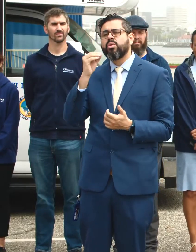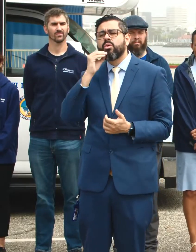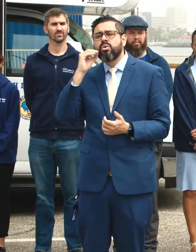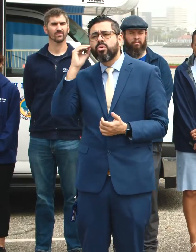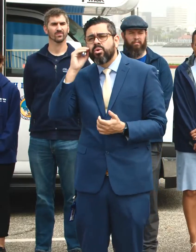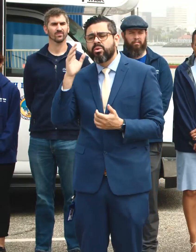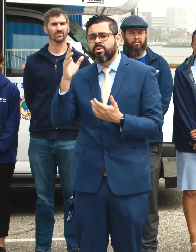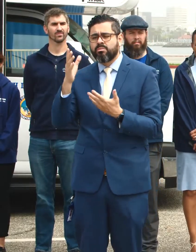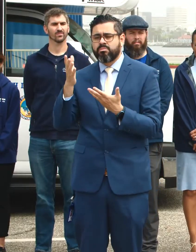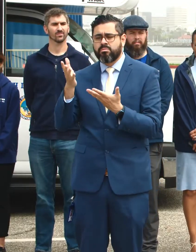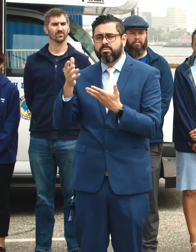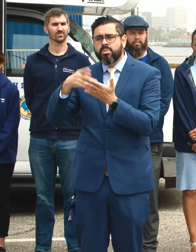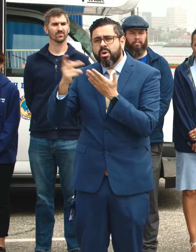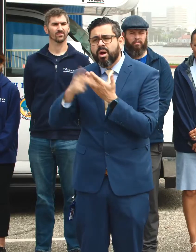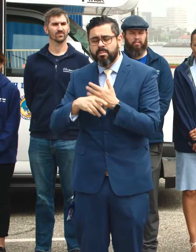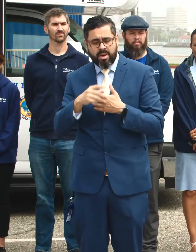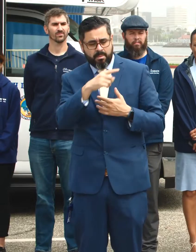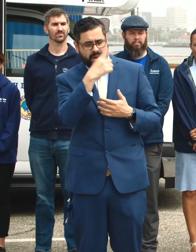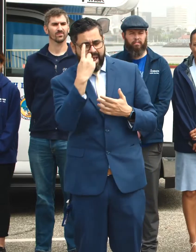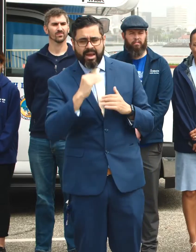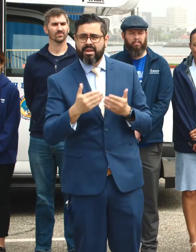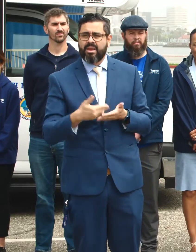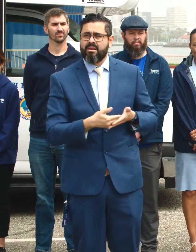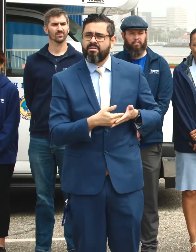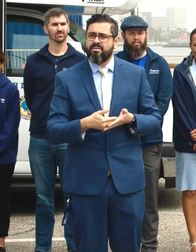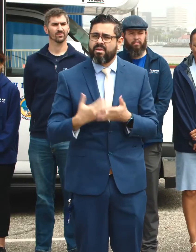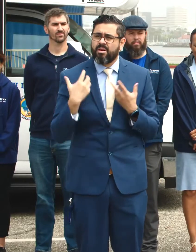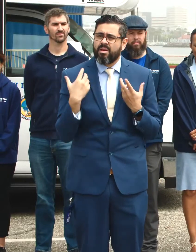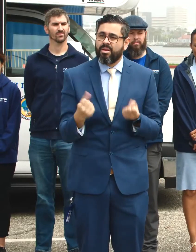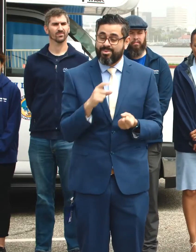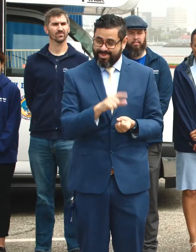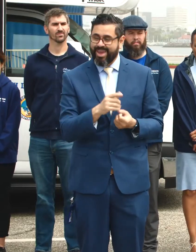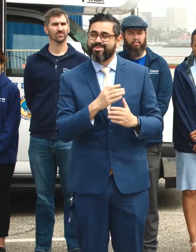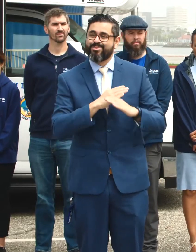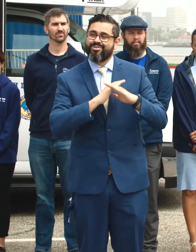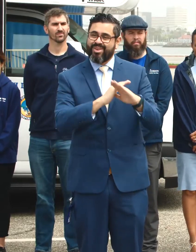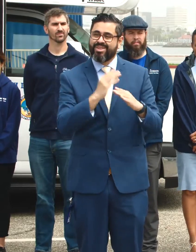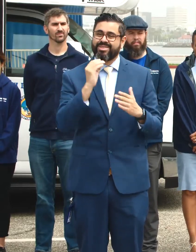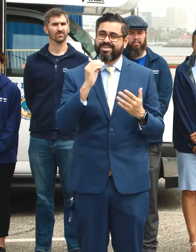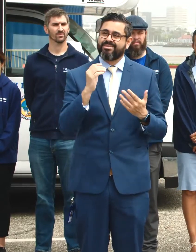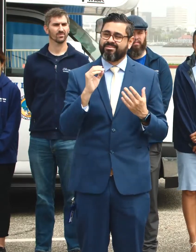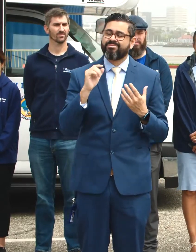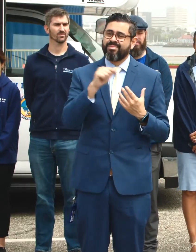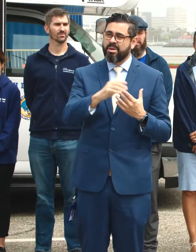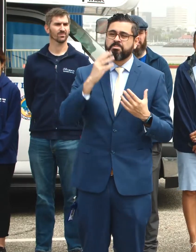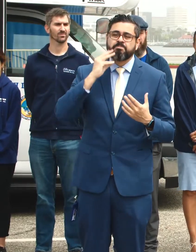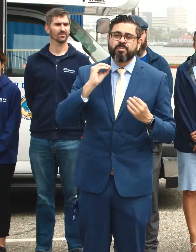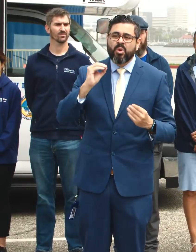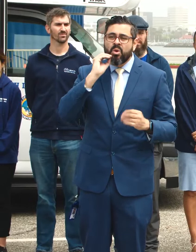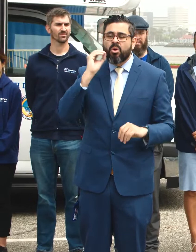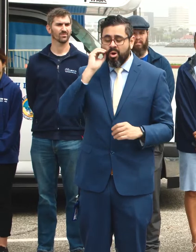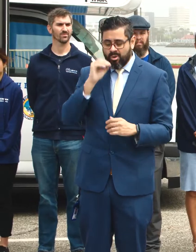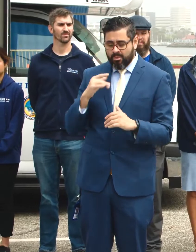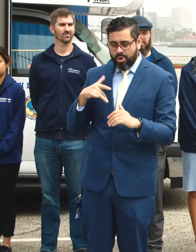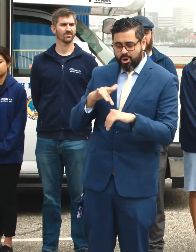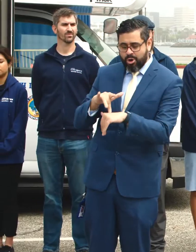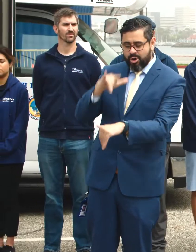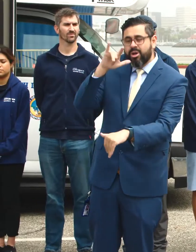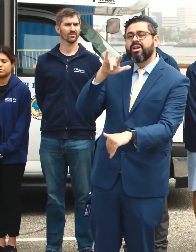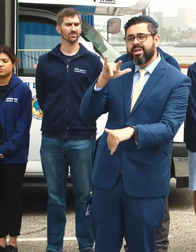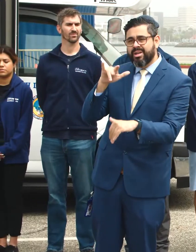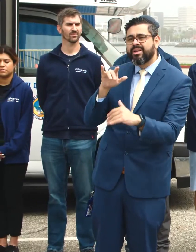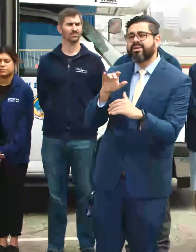we support first-time mothers in our Black infant health program, that's homelessness prevention. When we support early childhood education so kids